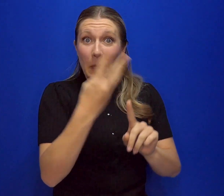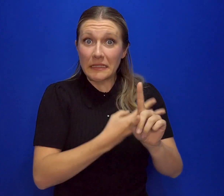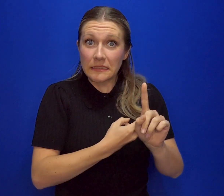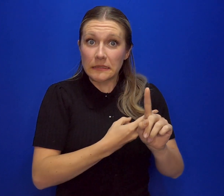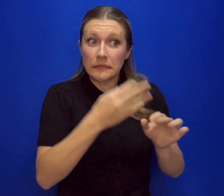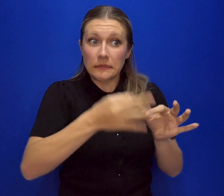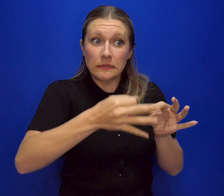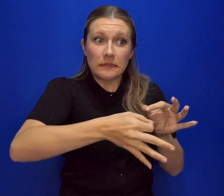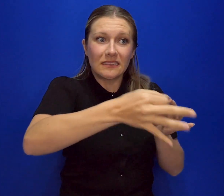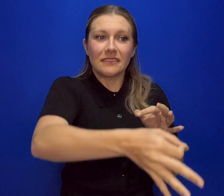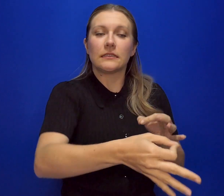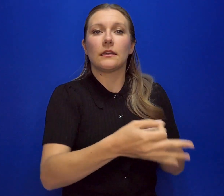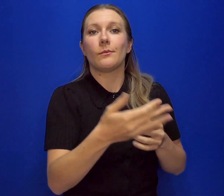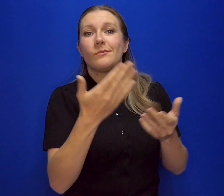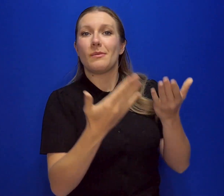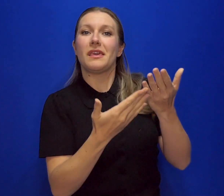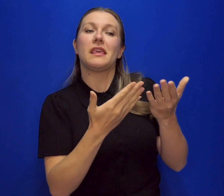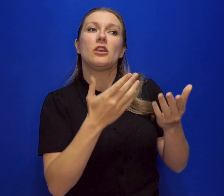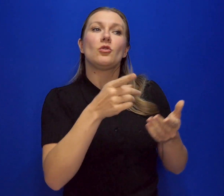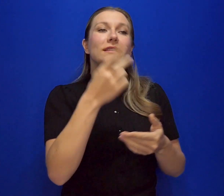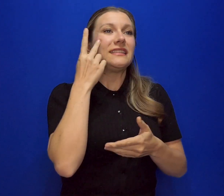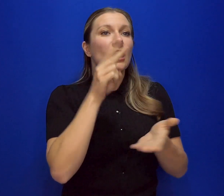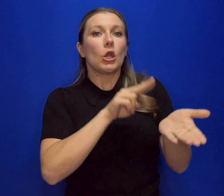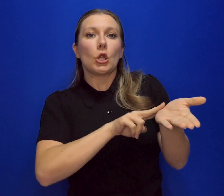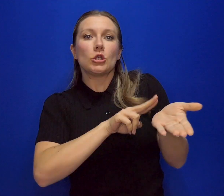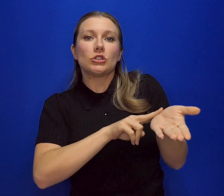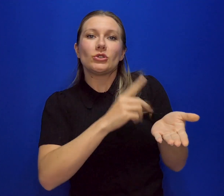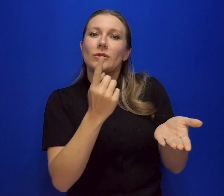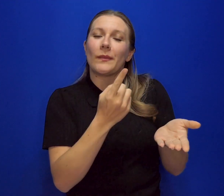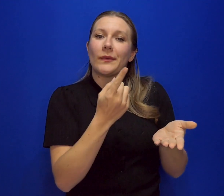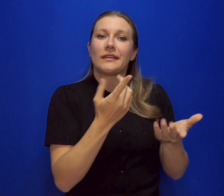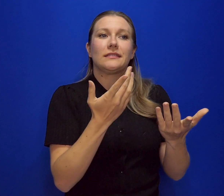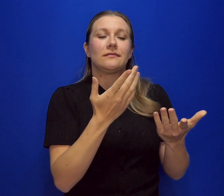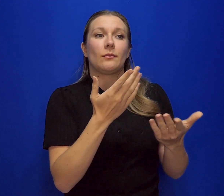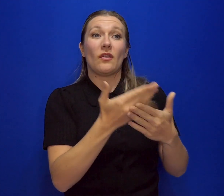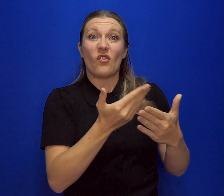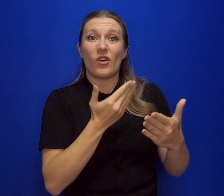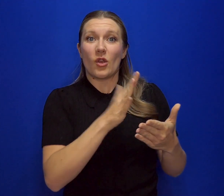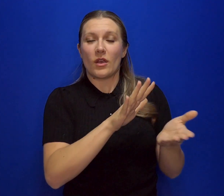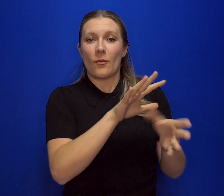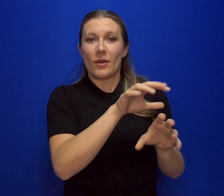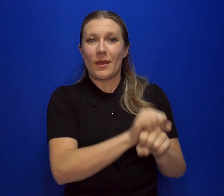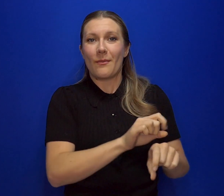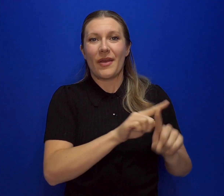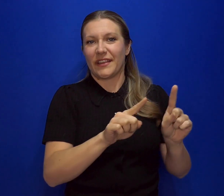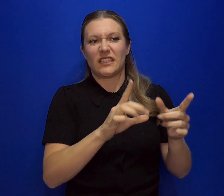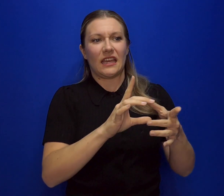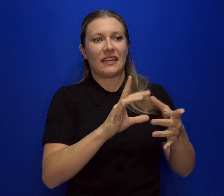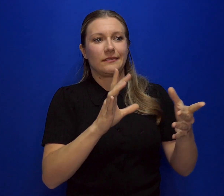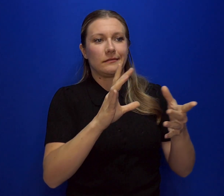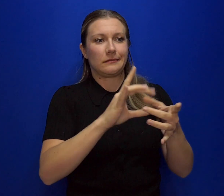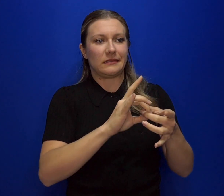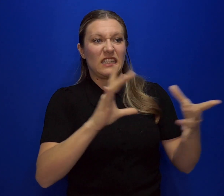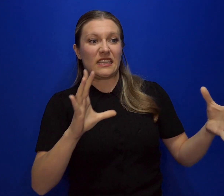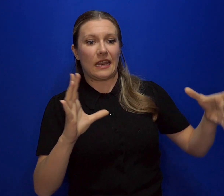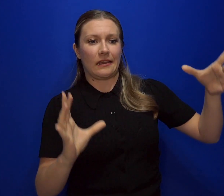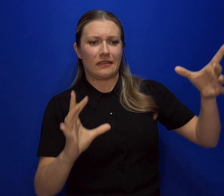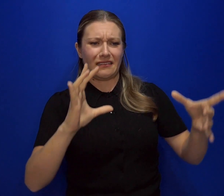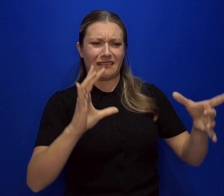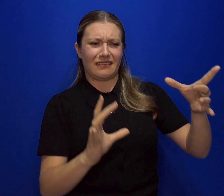have you visit with like a nurse or somebody in between who, there's a definite disconnect for adults.